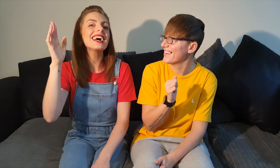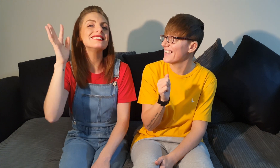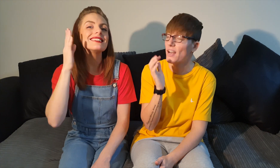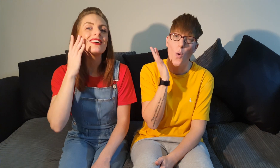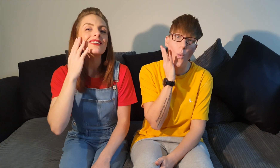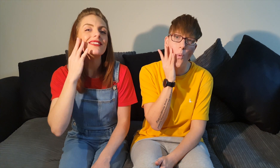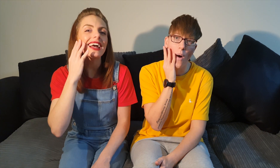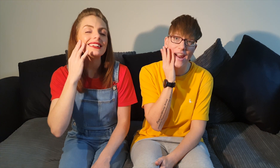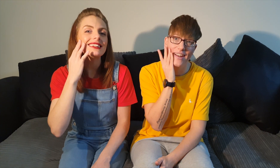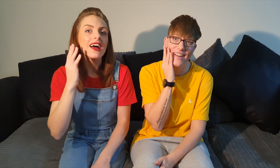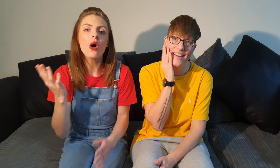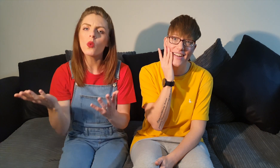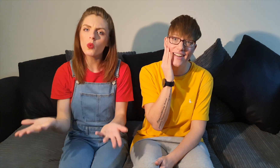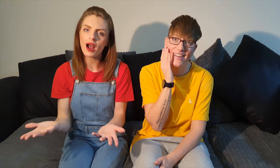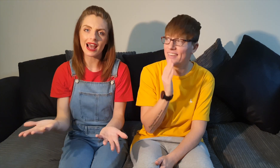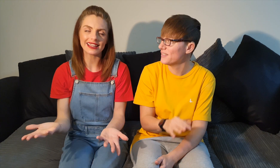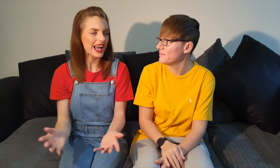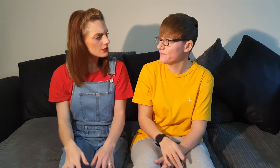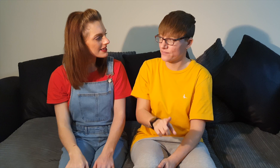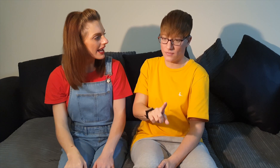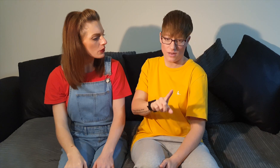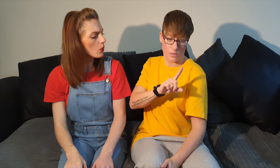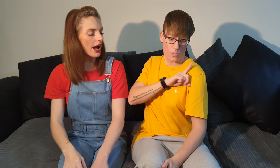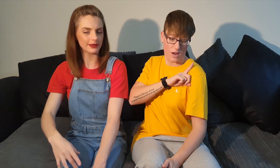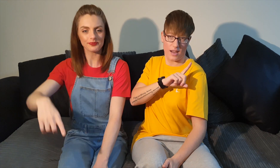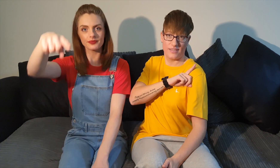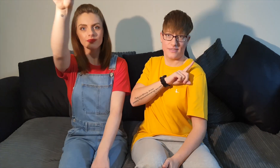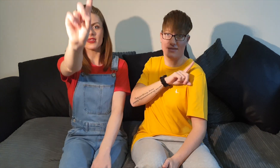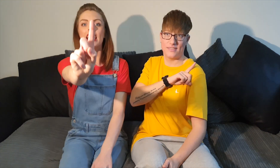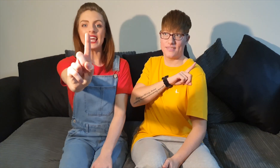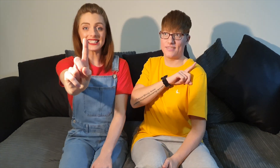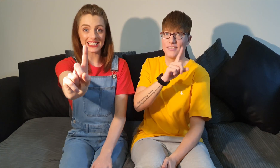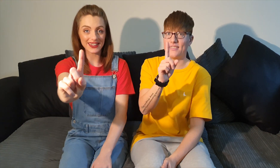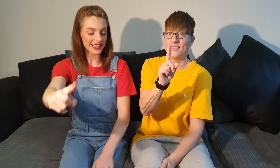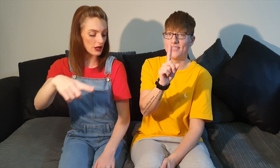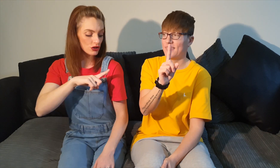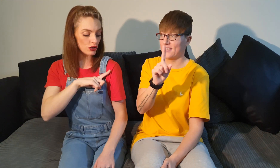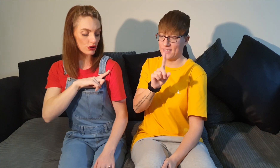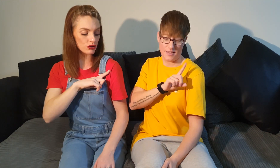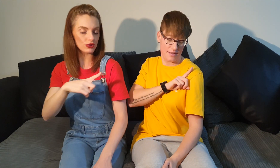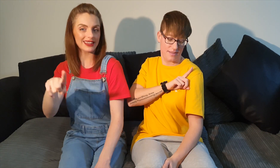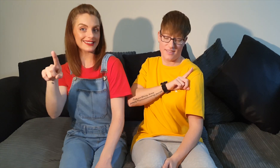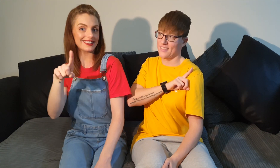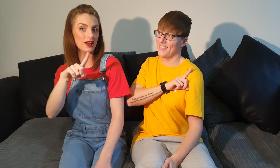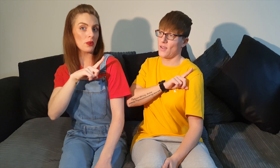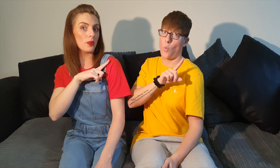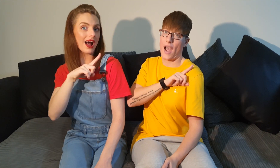And when. Why, how do we sign why? Index finger to your shoulder, and this is